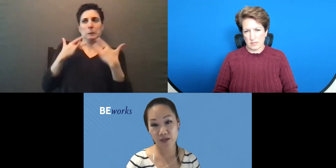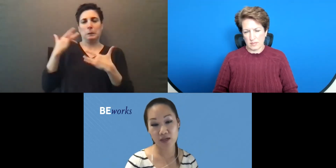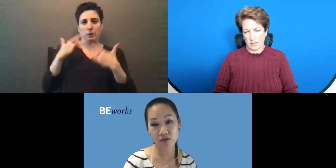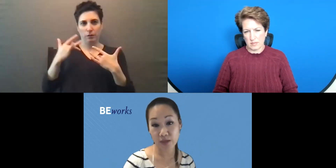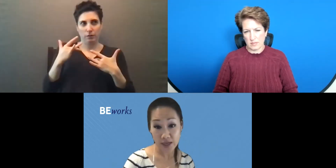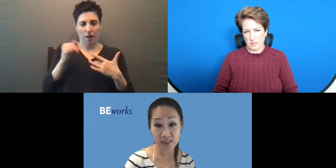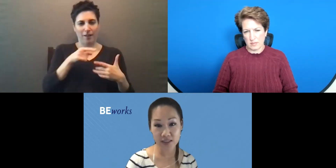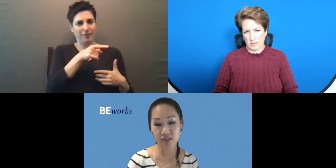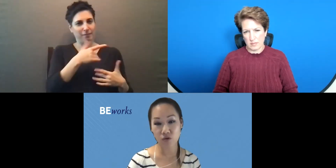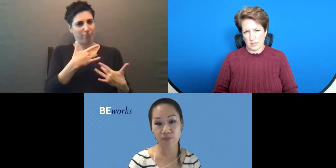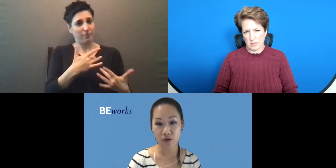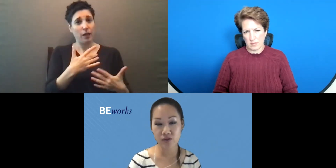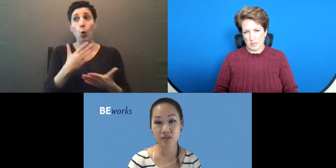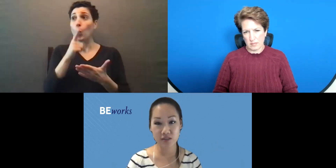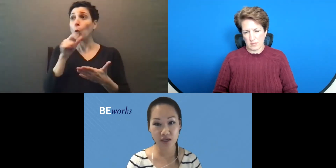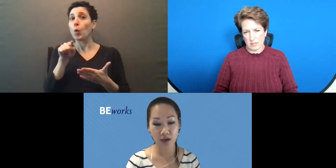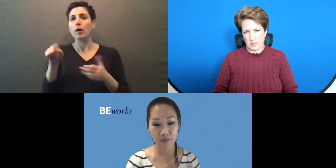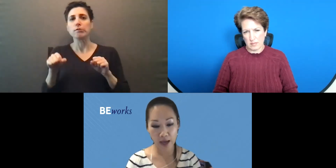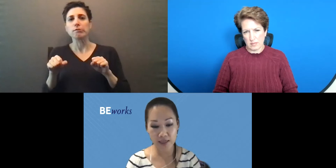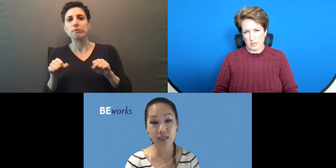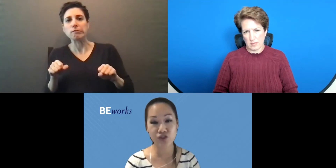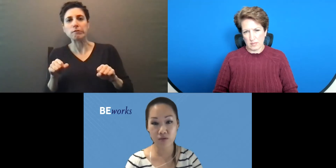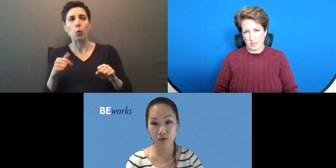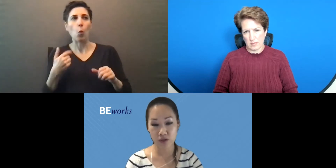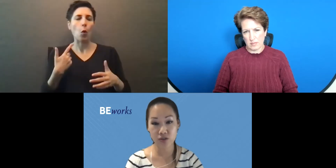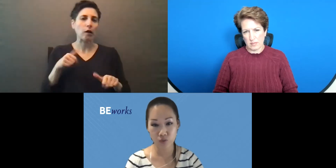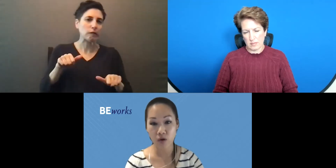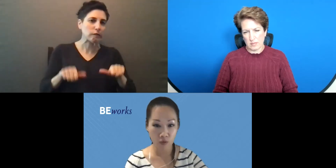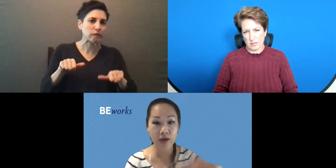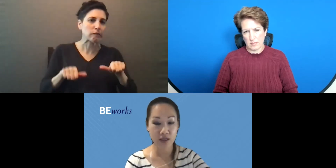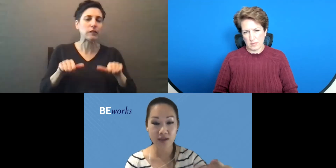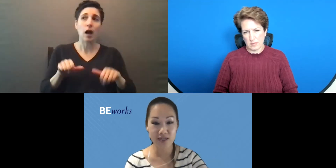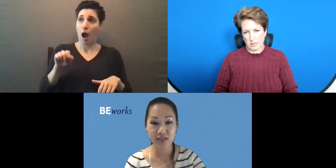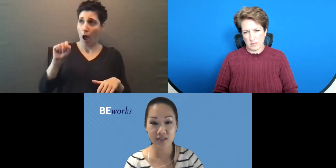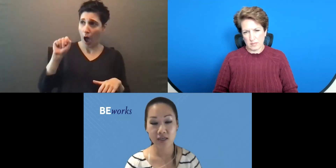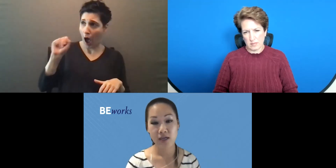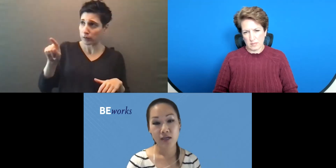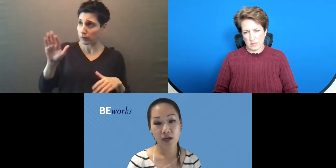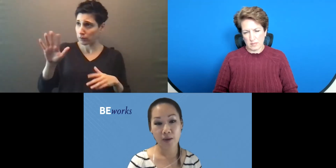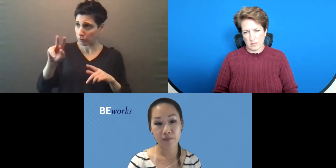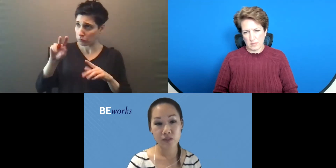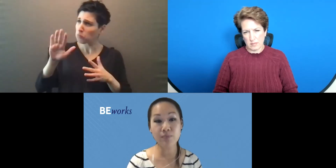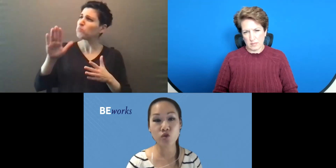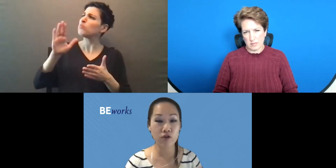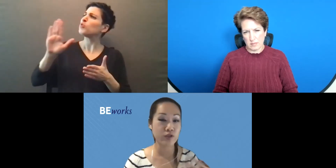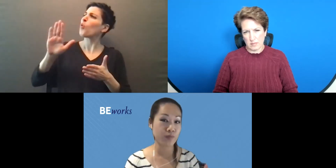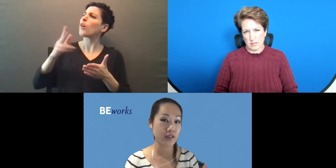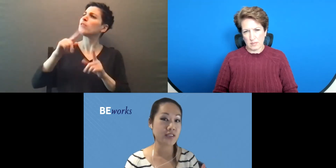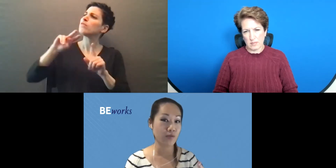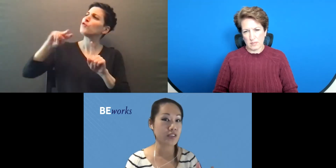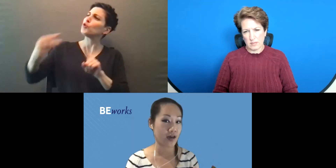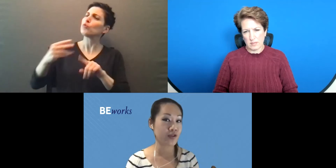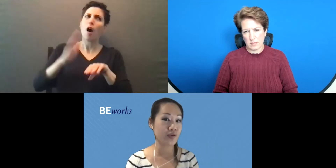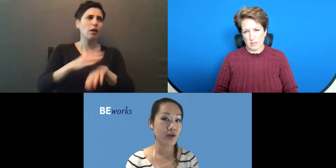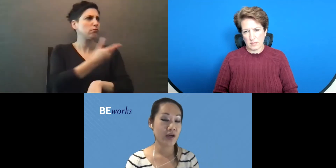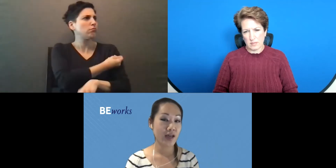might be a little bit hesitant or opposed, asking a general question will already elicit some sort of response that